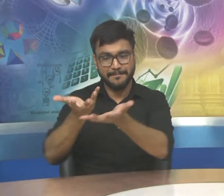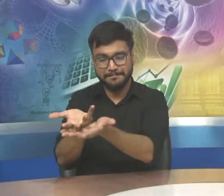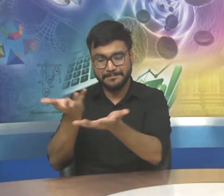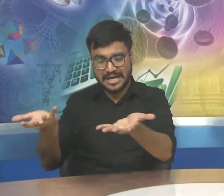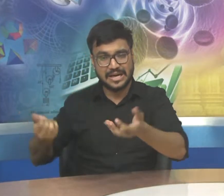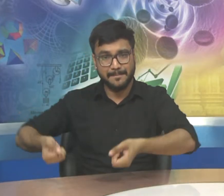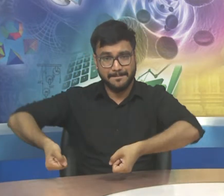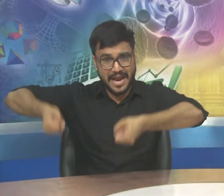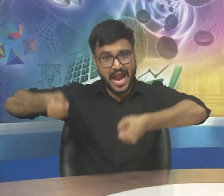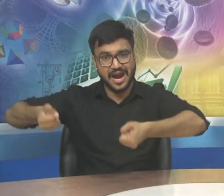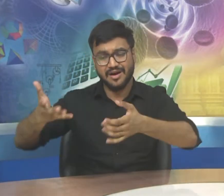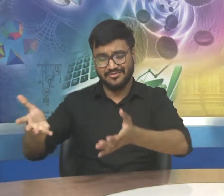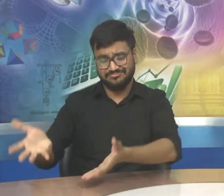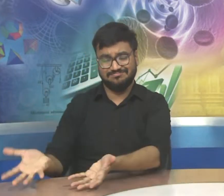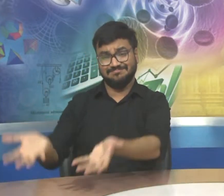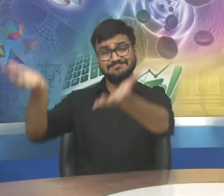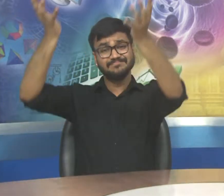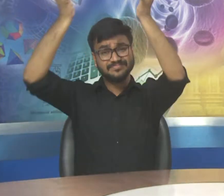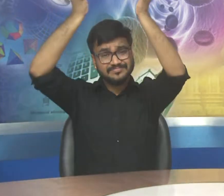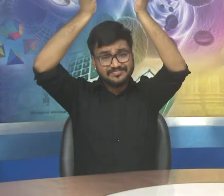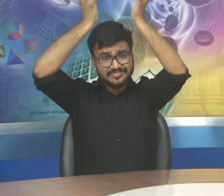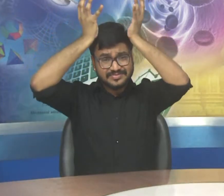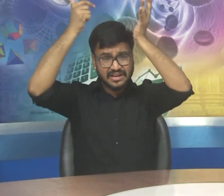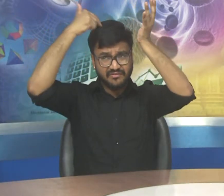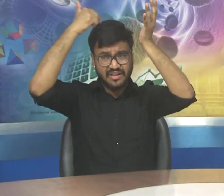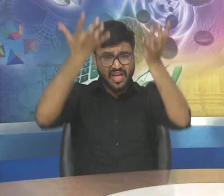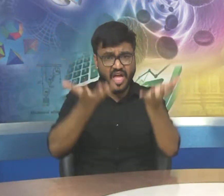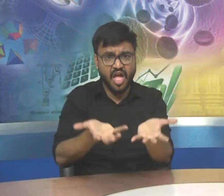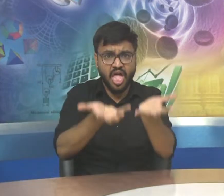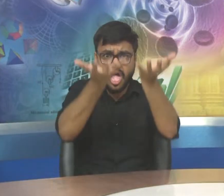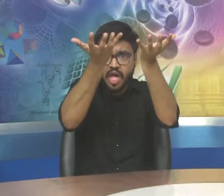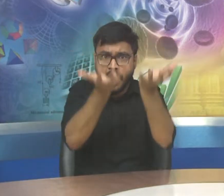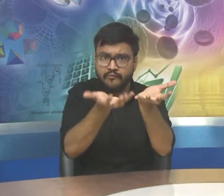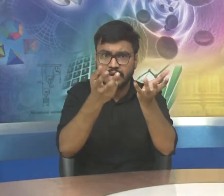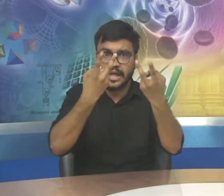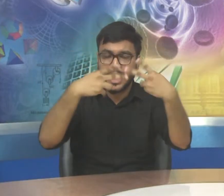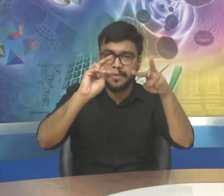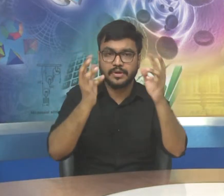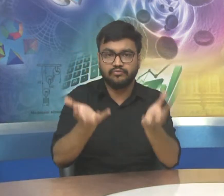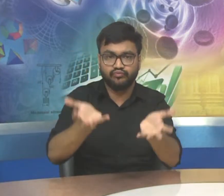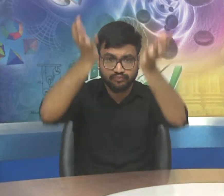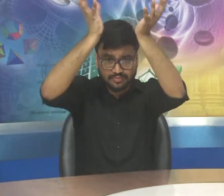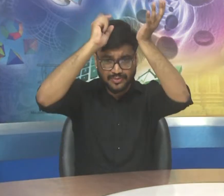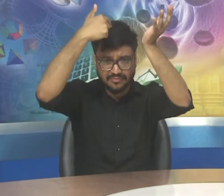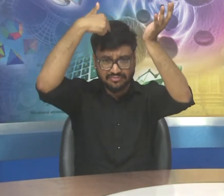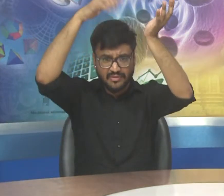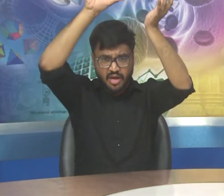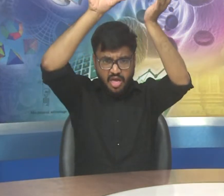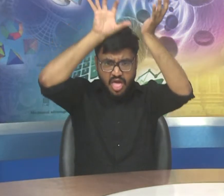There is also other example. A person carrying a heavy load on the